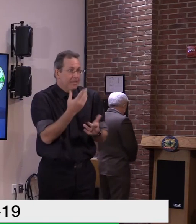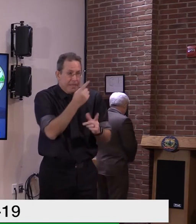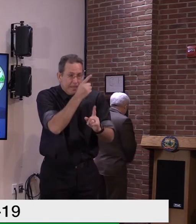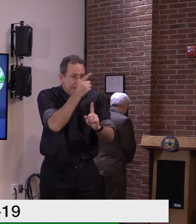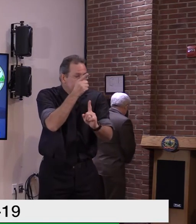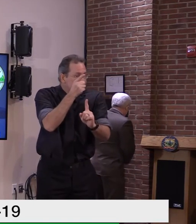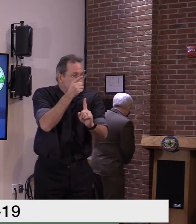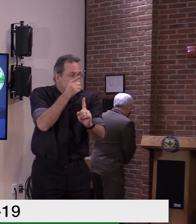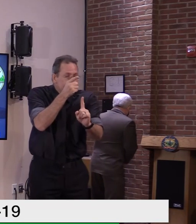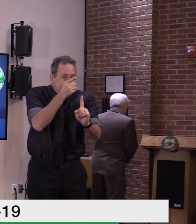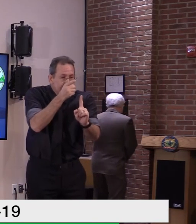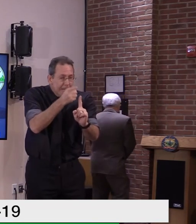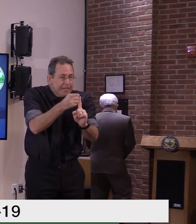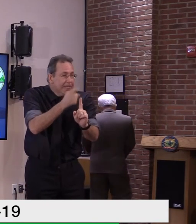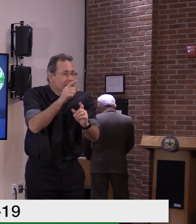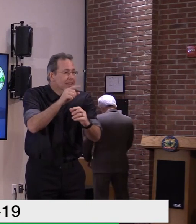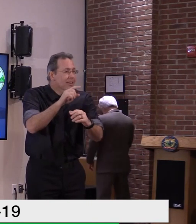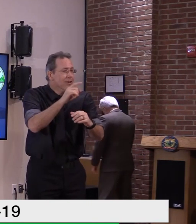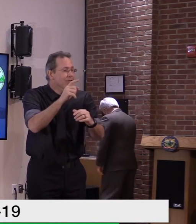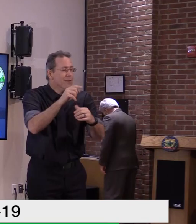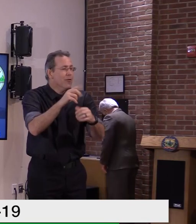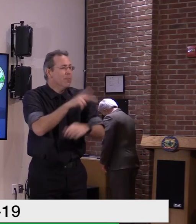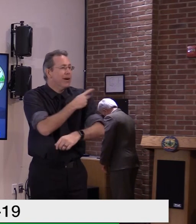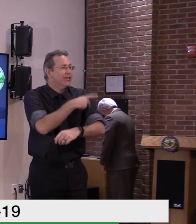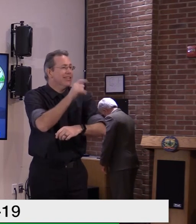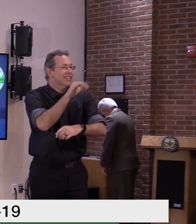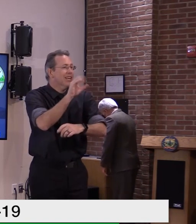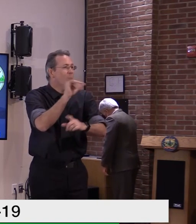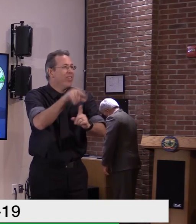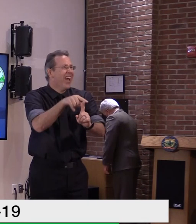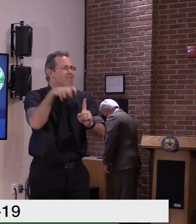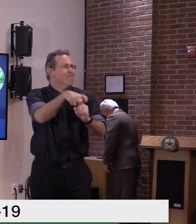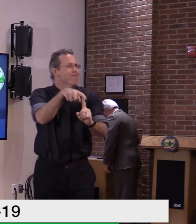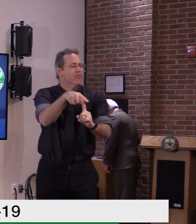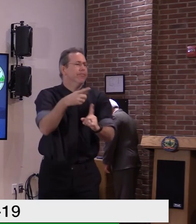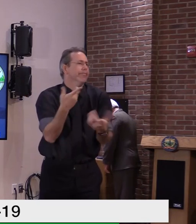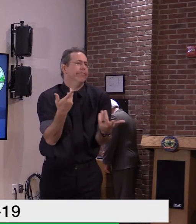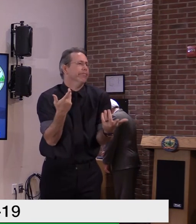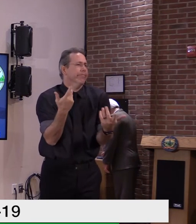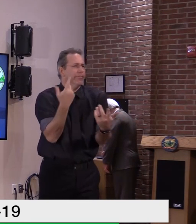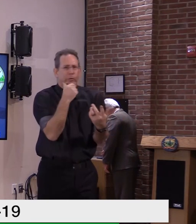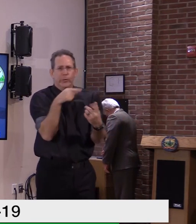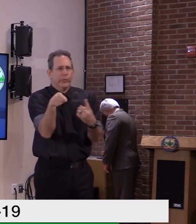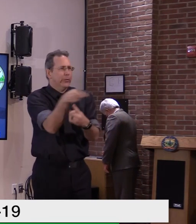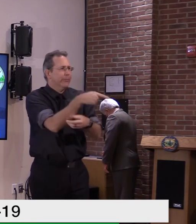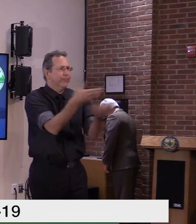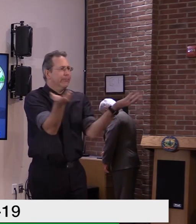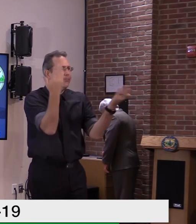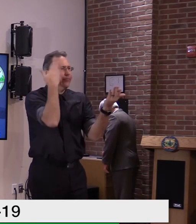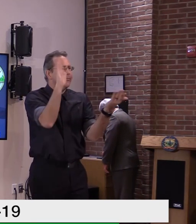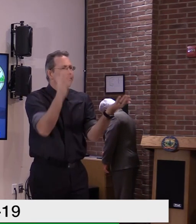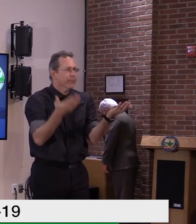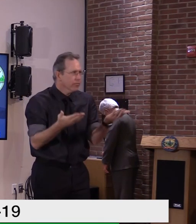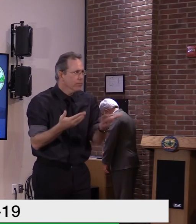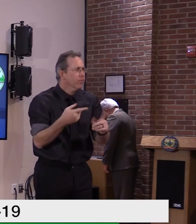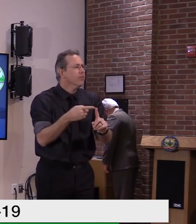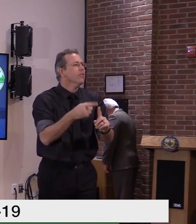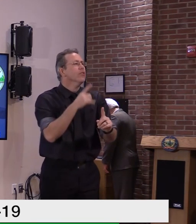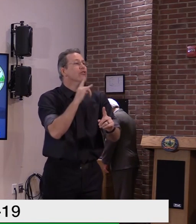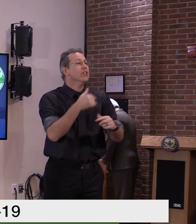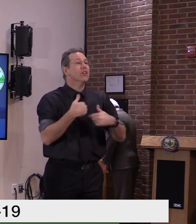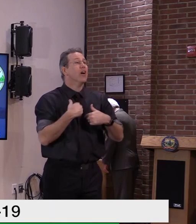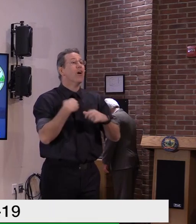of sounding like a broken record, this is a very important point to make, because we're not engaged in a finger-pointing exercise